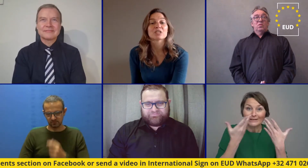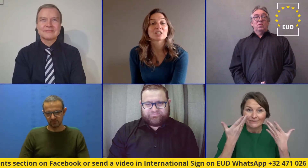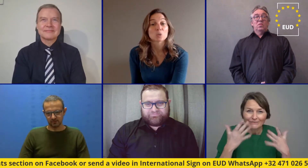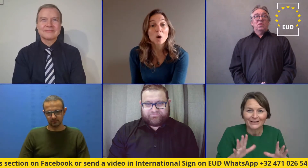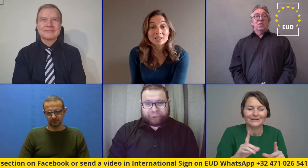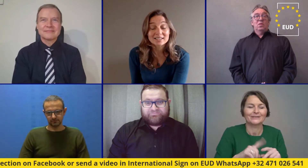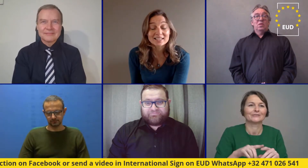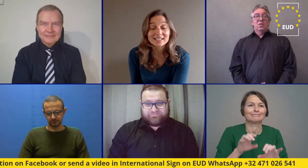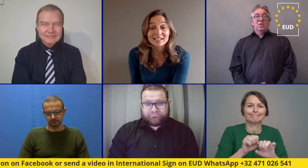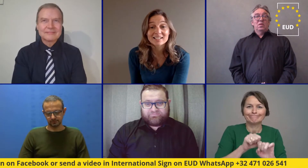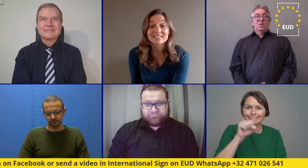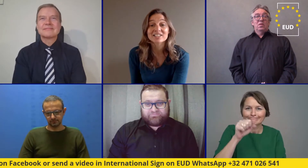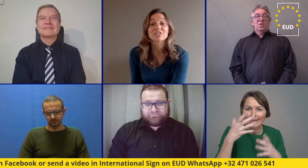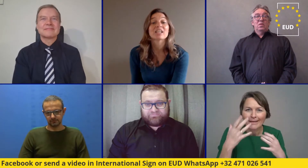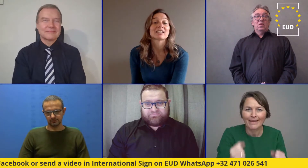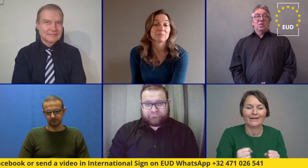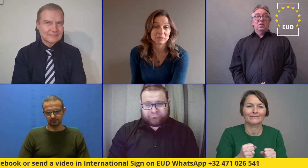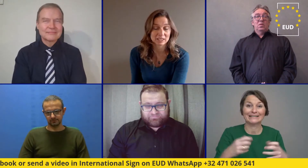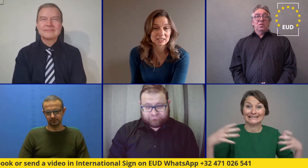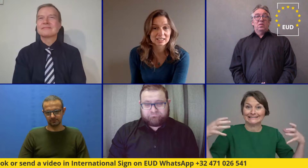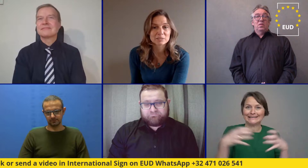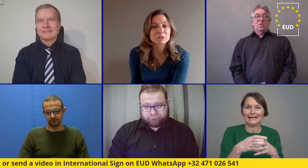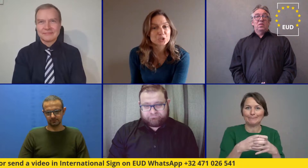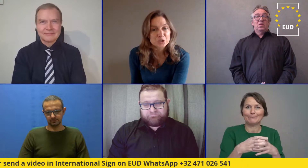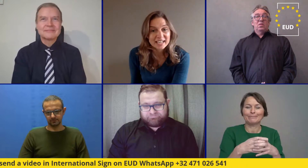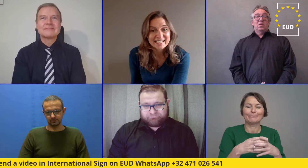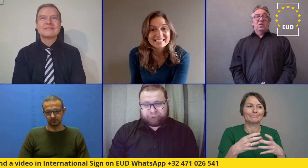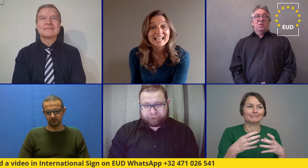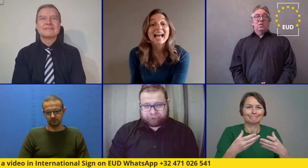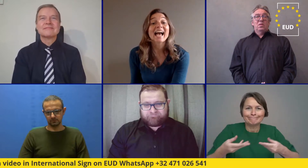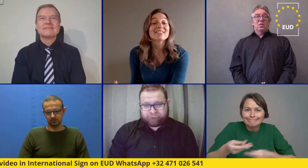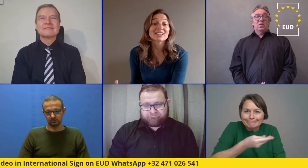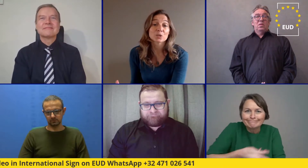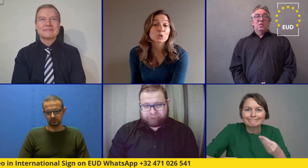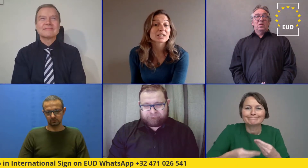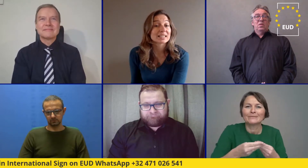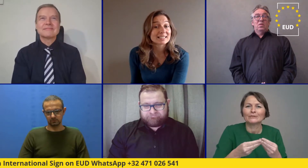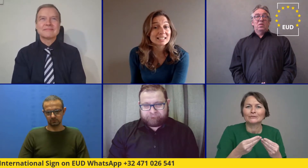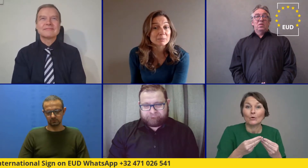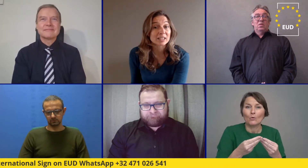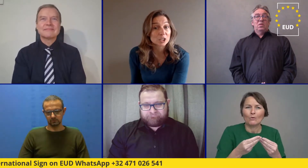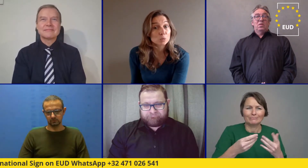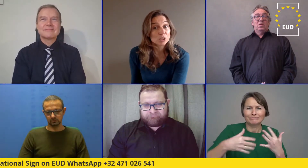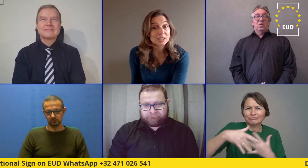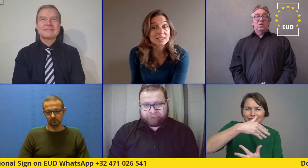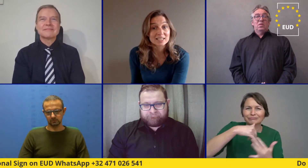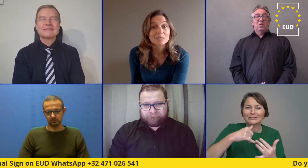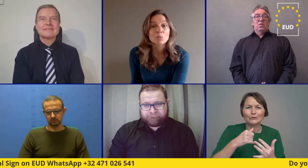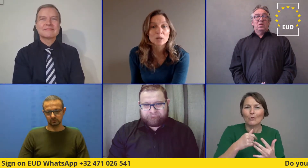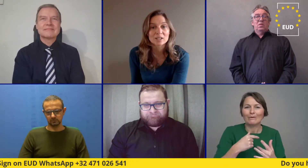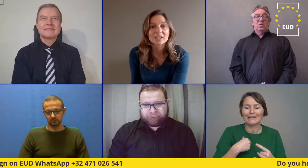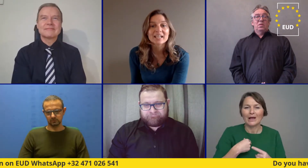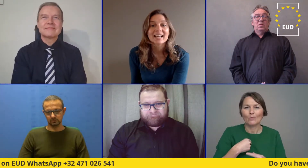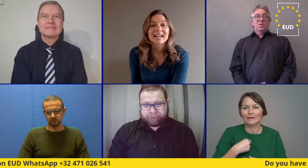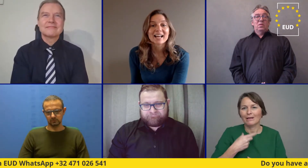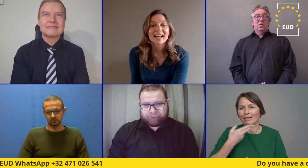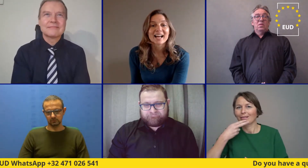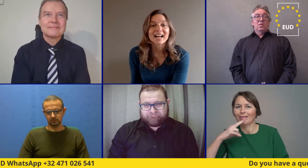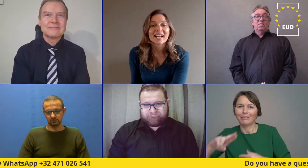that the quality is there, that they've indeed been trained, and that they work in a team, that they can work in a team well,